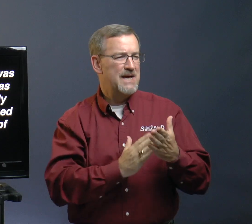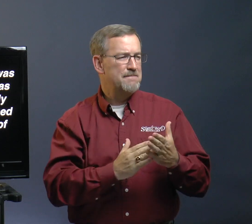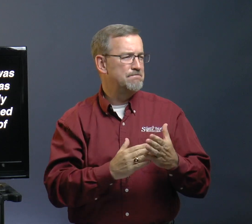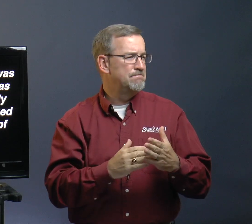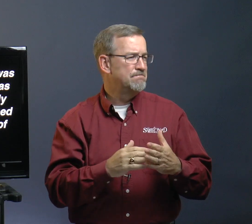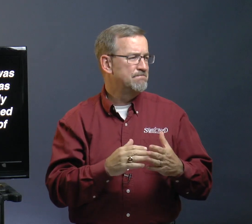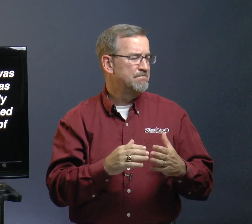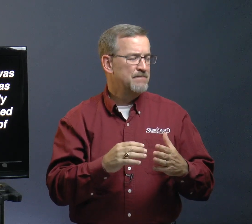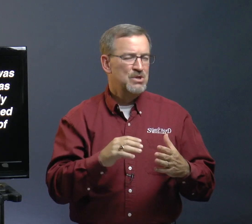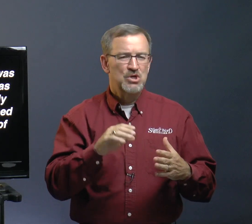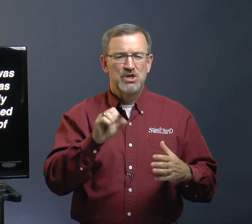some